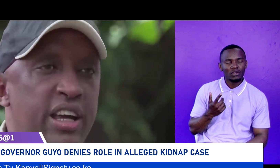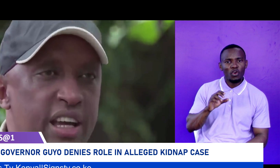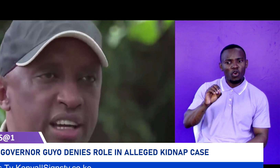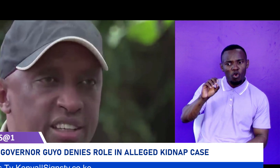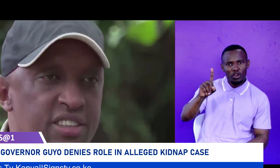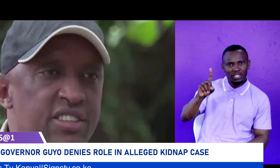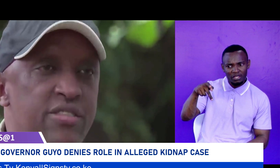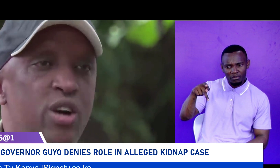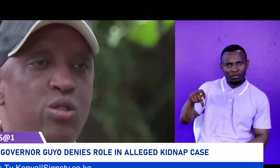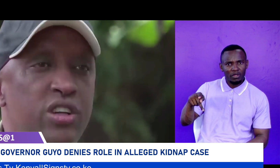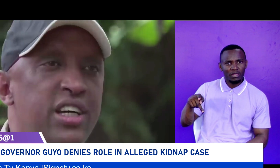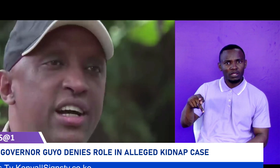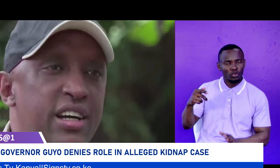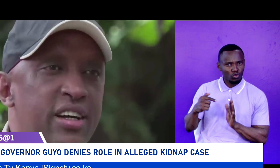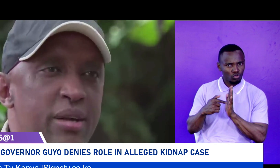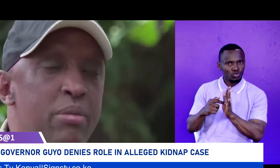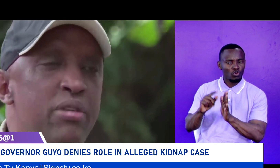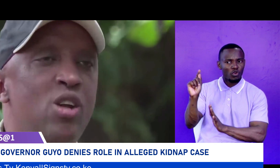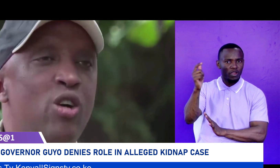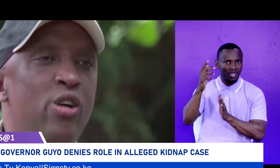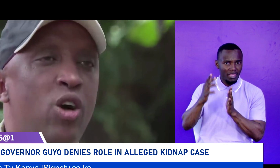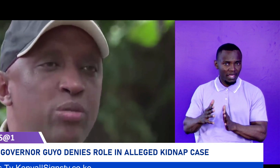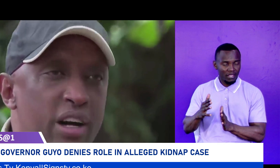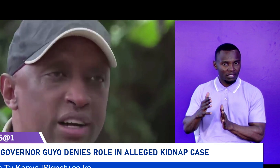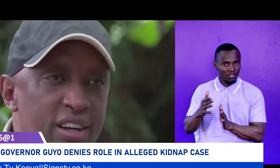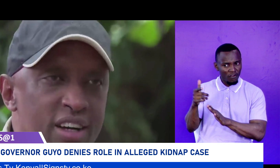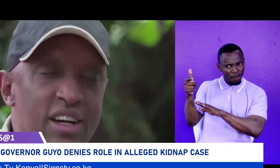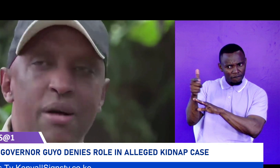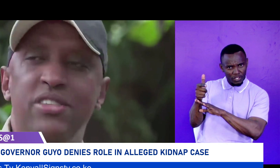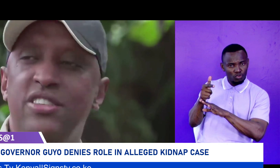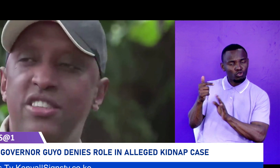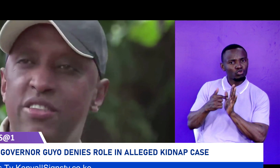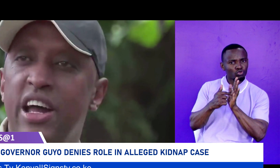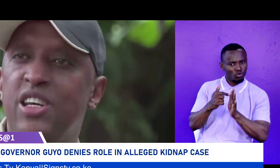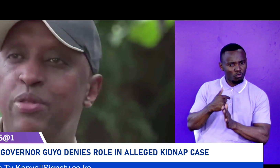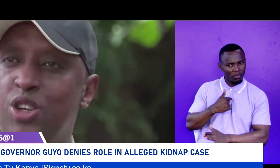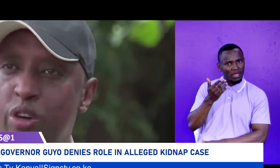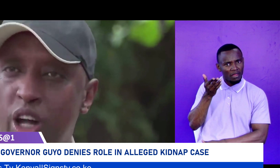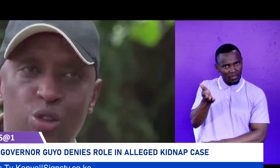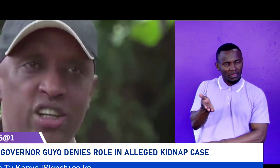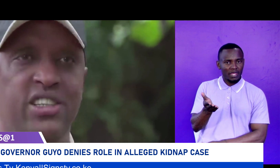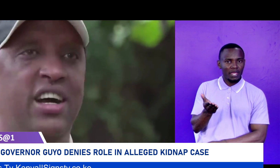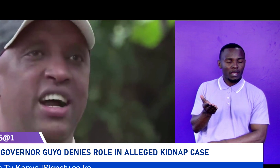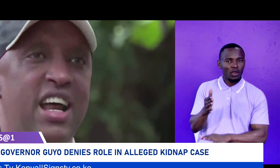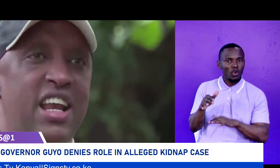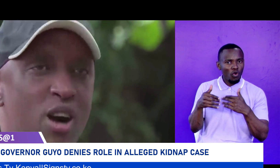Wakenya CCTV ya kuonesha mimi nilikuwa hiyo Outback, ama CCTV ya expressway ya kuonesha gari la.